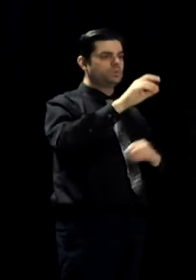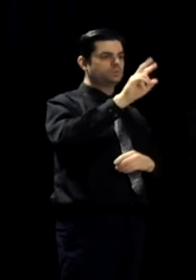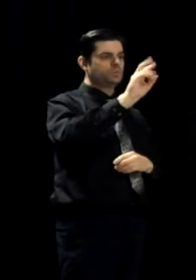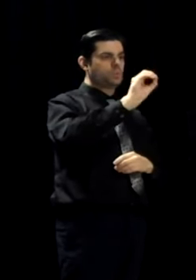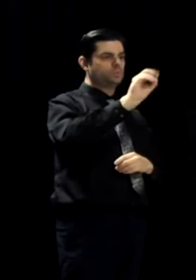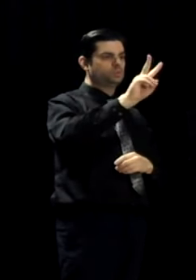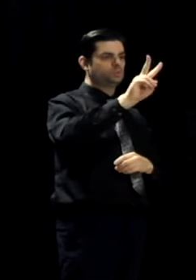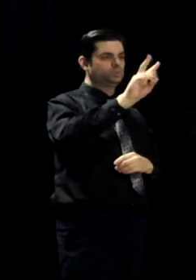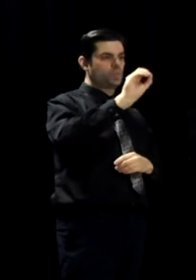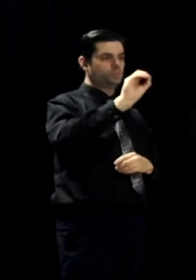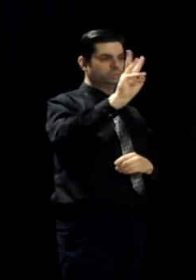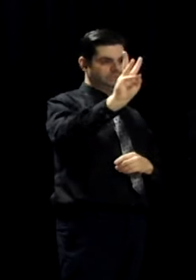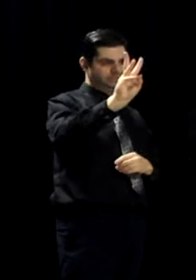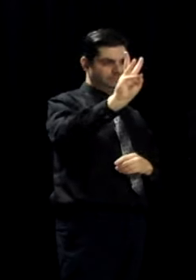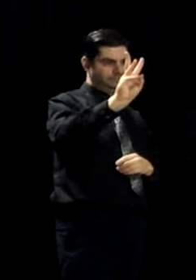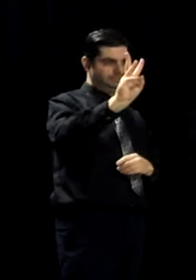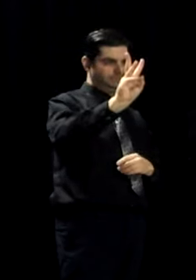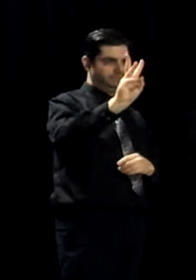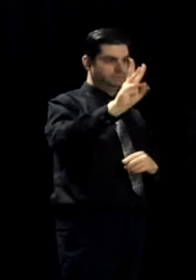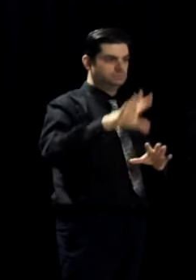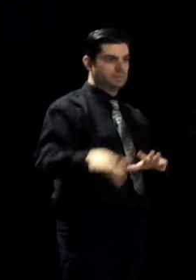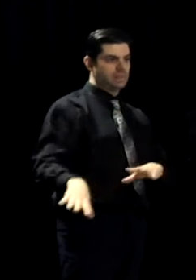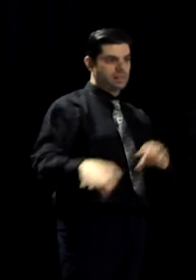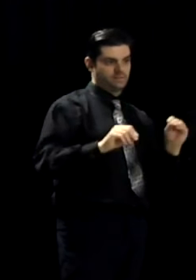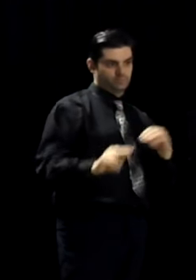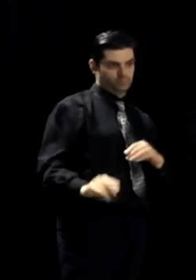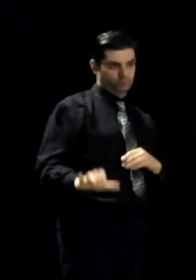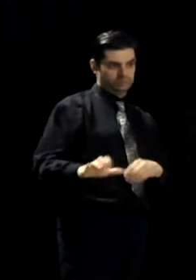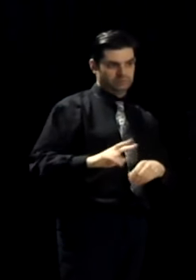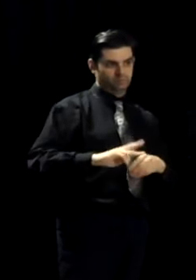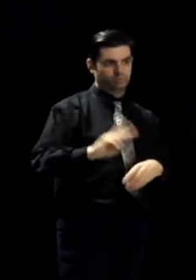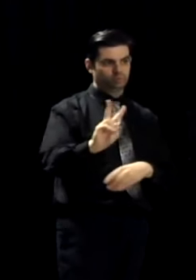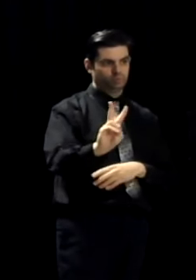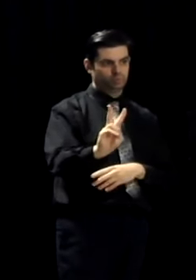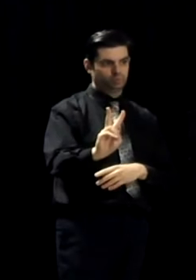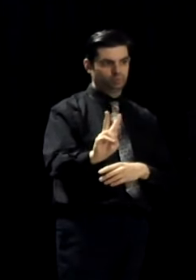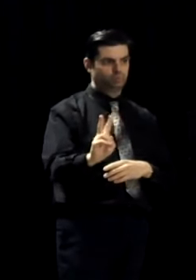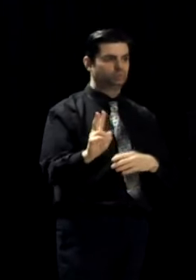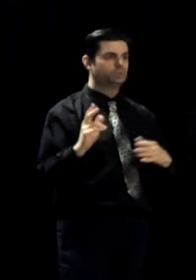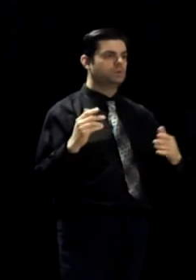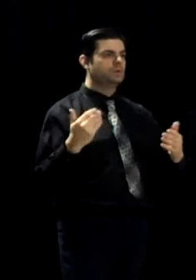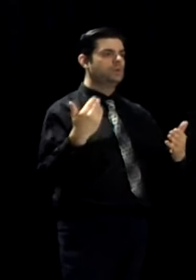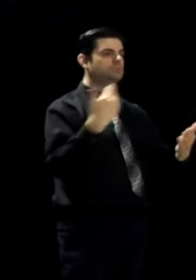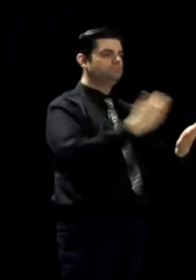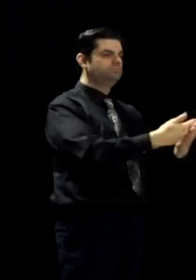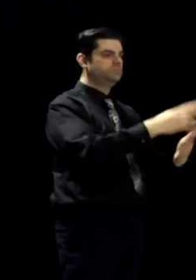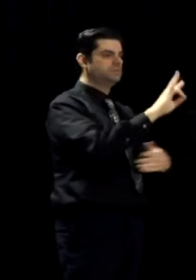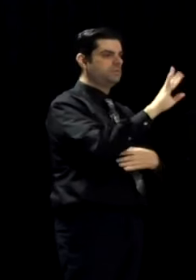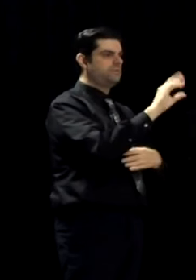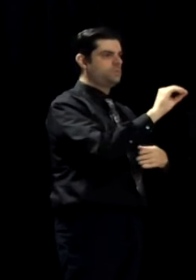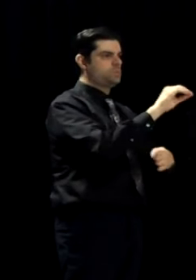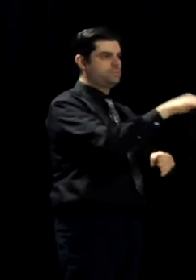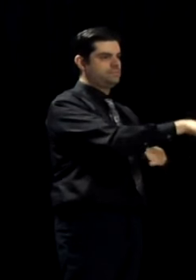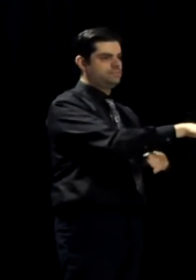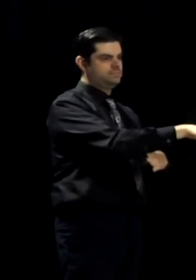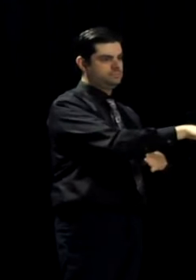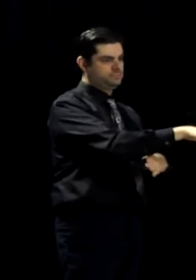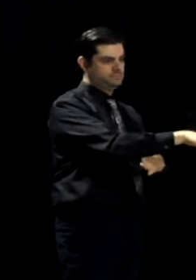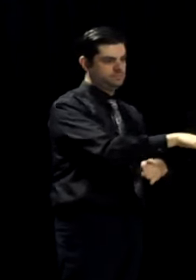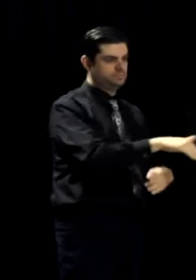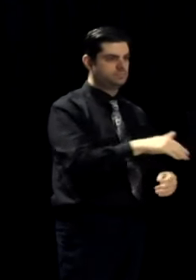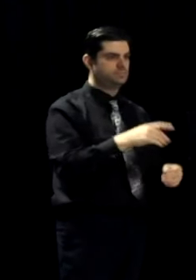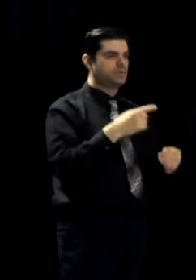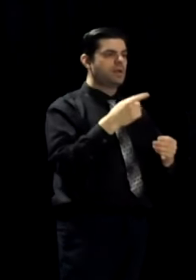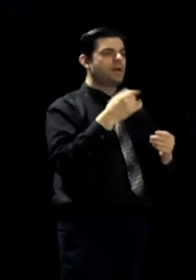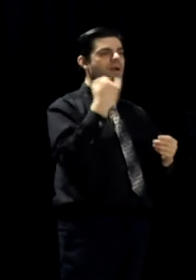0206. It left the Port Authority in New York City at 2:30, arrived at 7:40 in Syracuse. If you're on that bus, we're asking you to